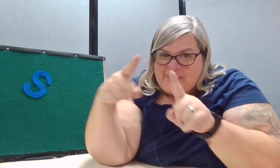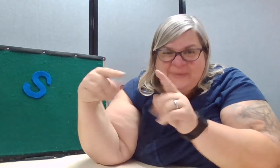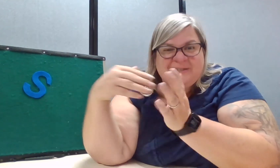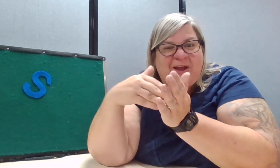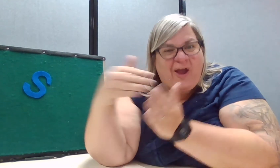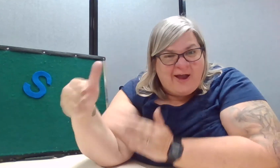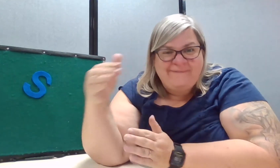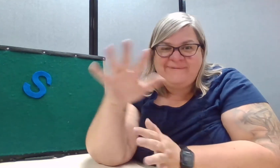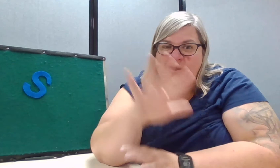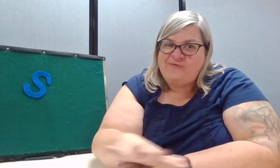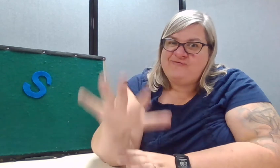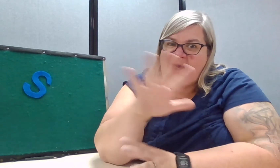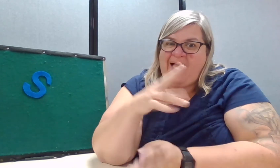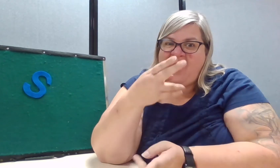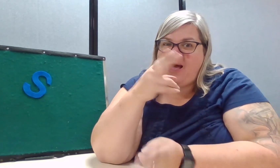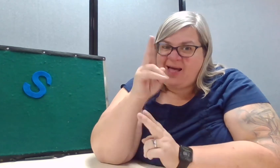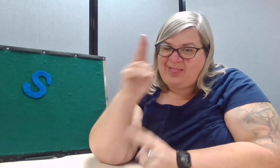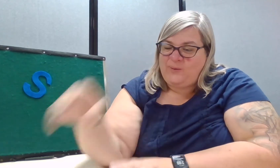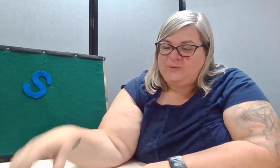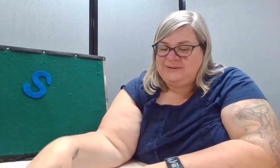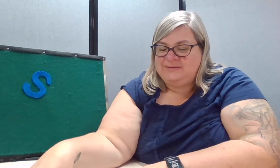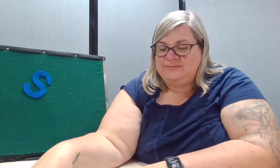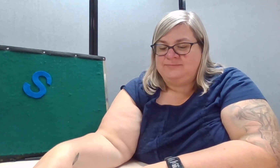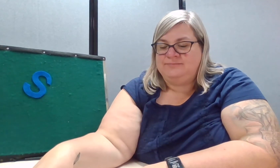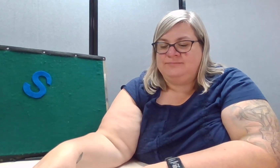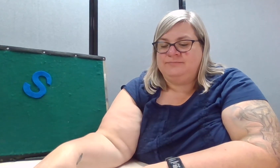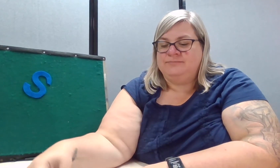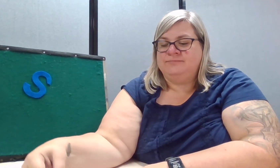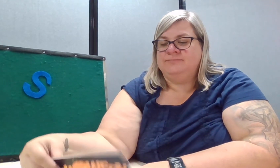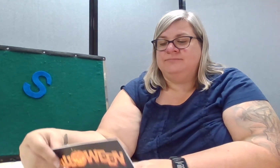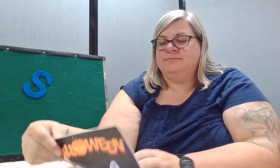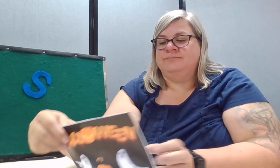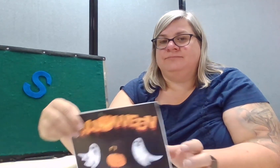something that happens often around Halloween time.